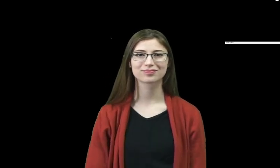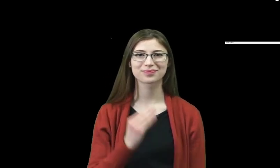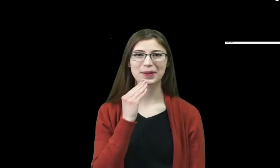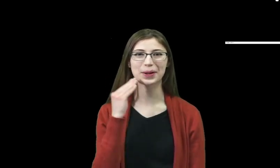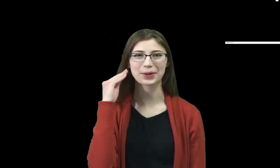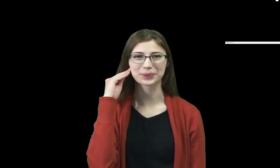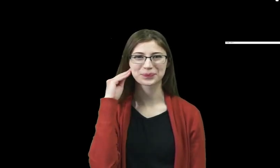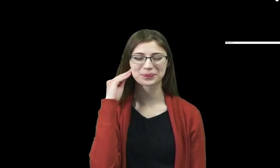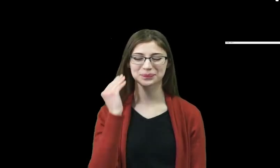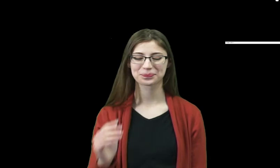Home.